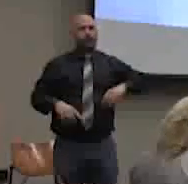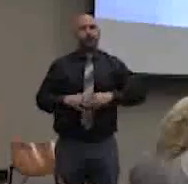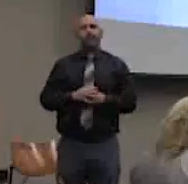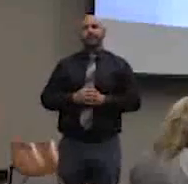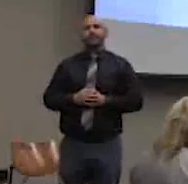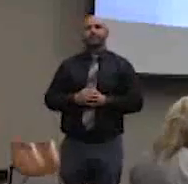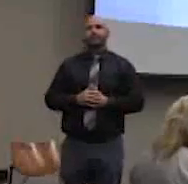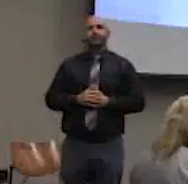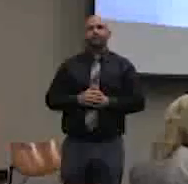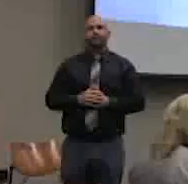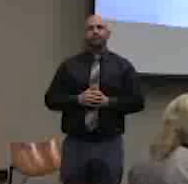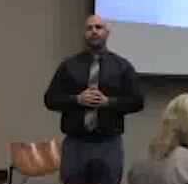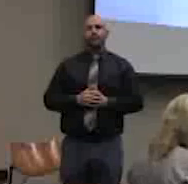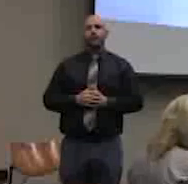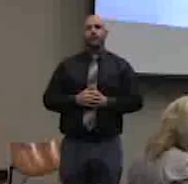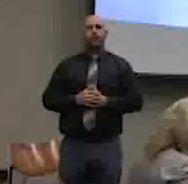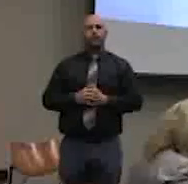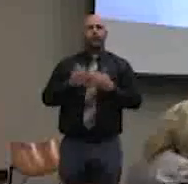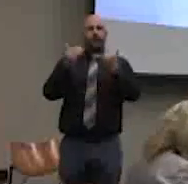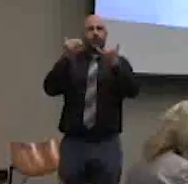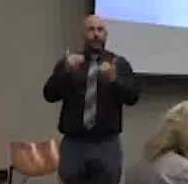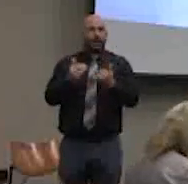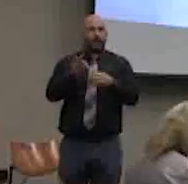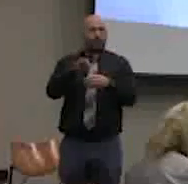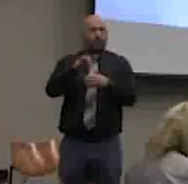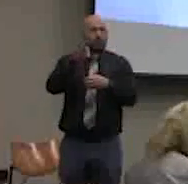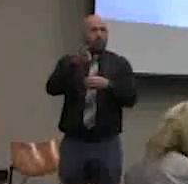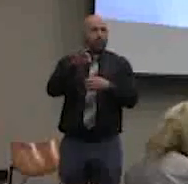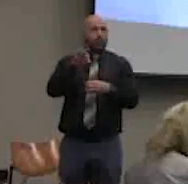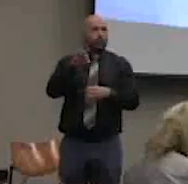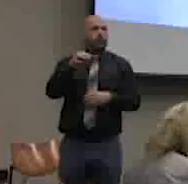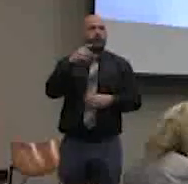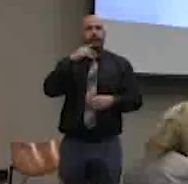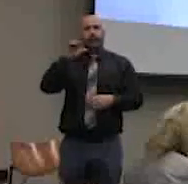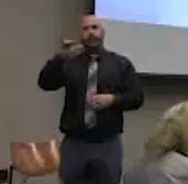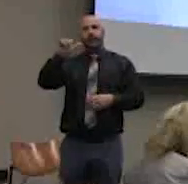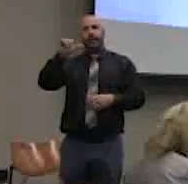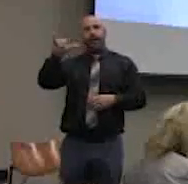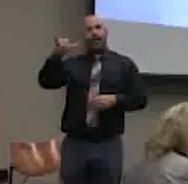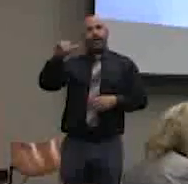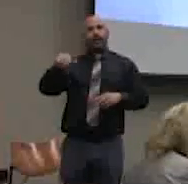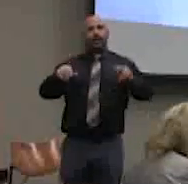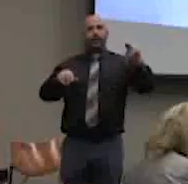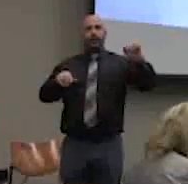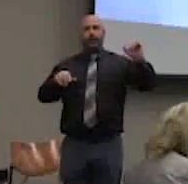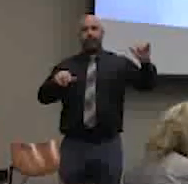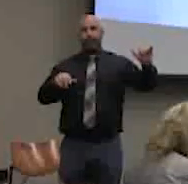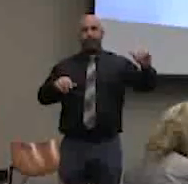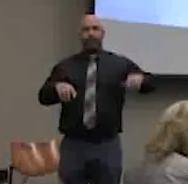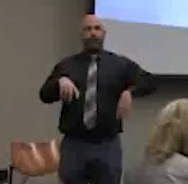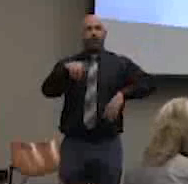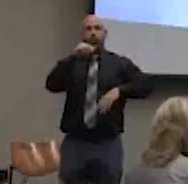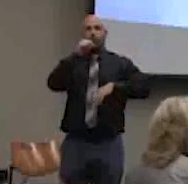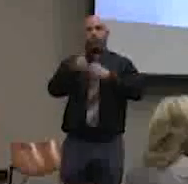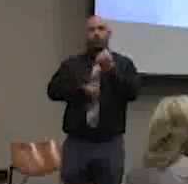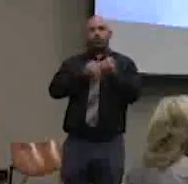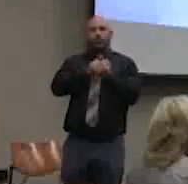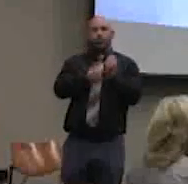And we will now take a vote, if we can just do it, if yay or nay. Those in favor of amending the agenda to include